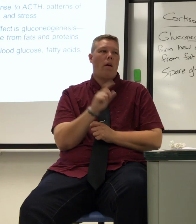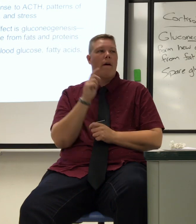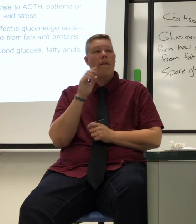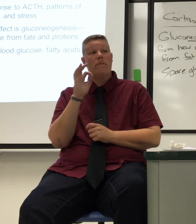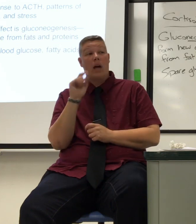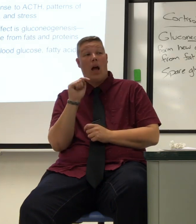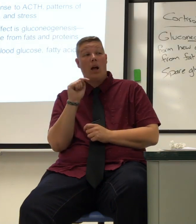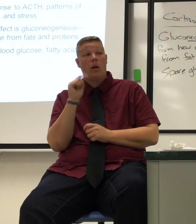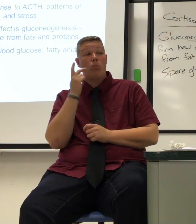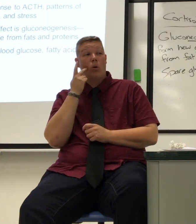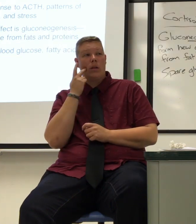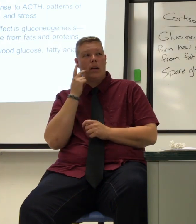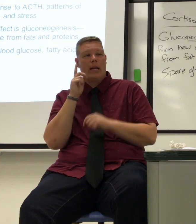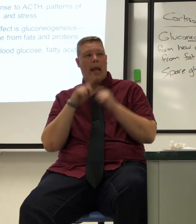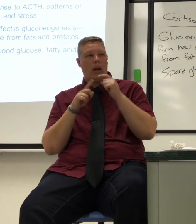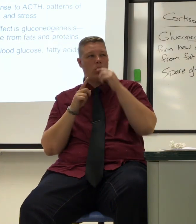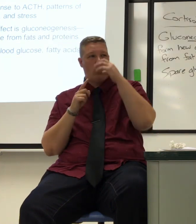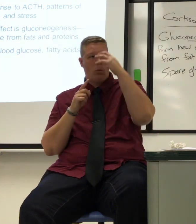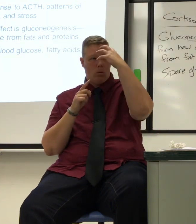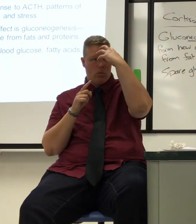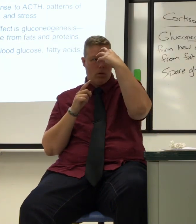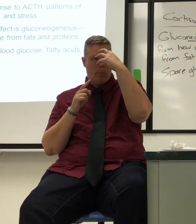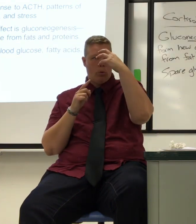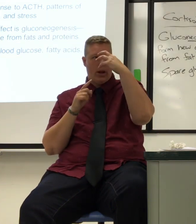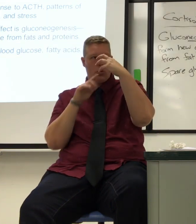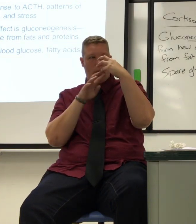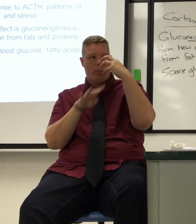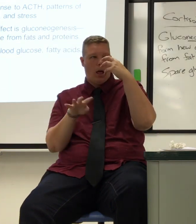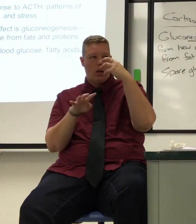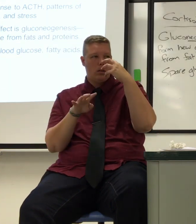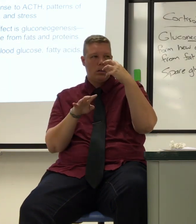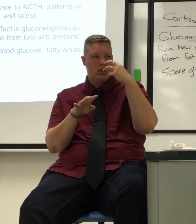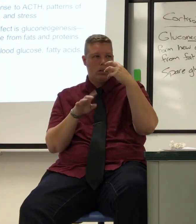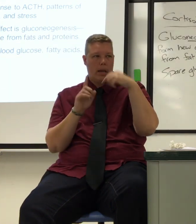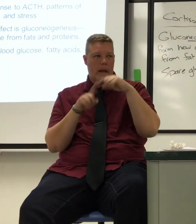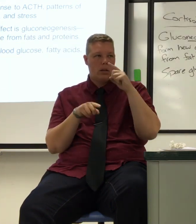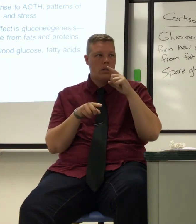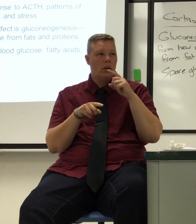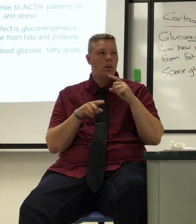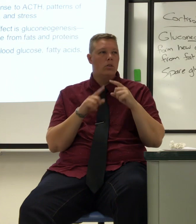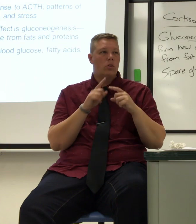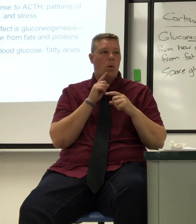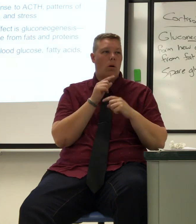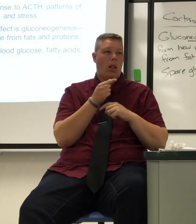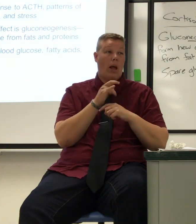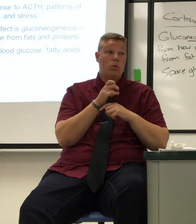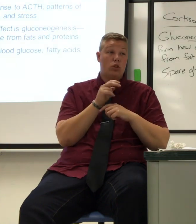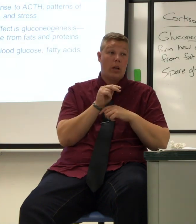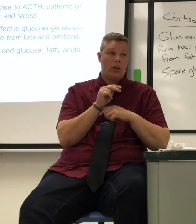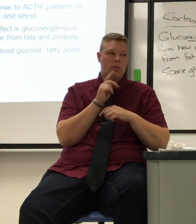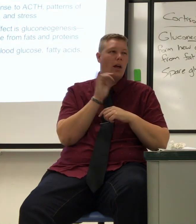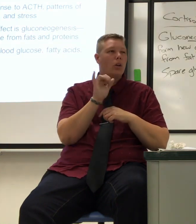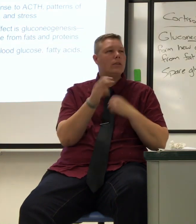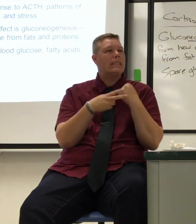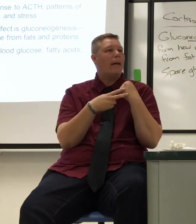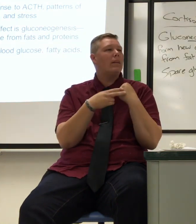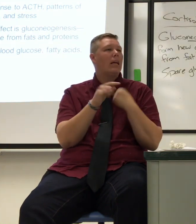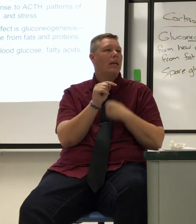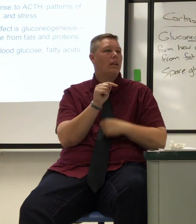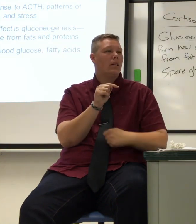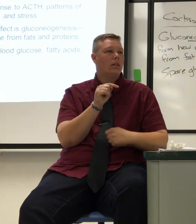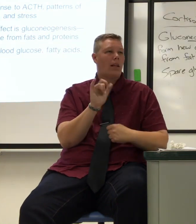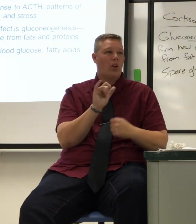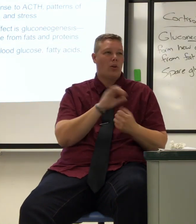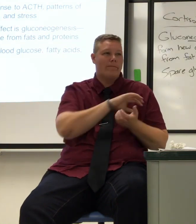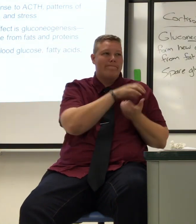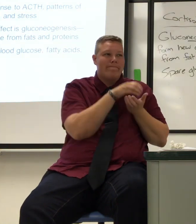can't cross the blood-brain barrier. So by sparing glycogen, it's like you're saving it. Okay, it's like you're literally your savings,